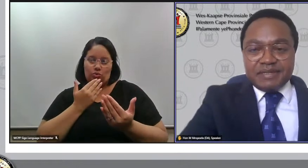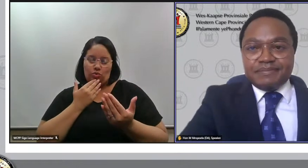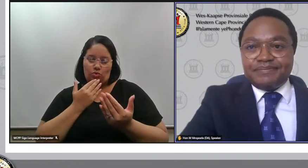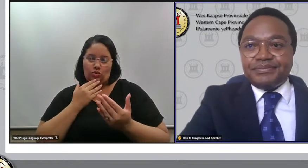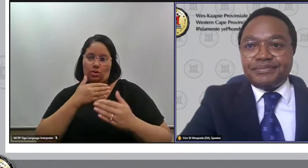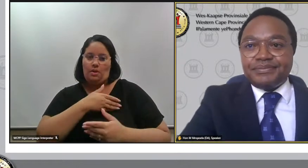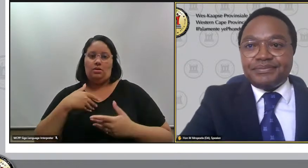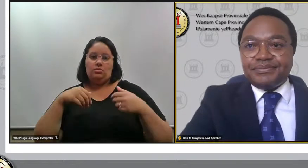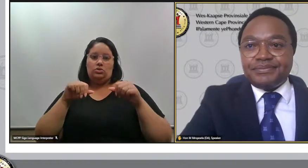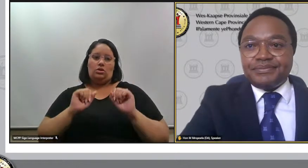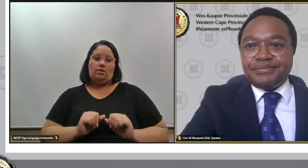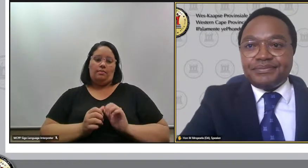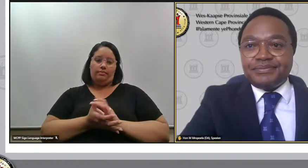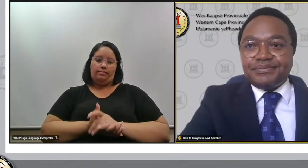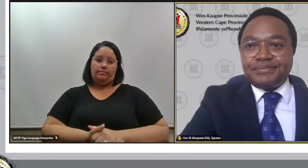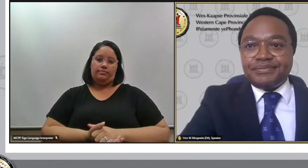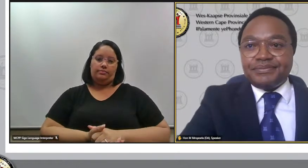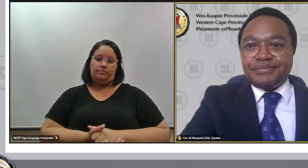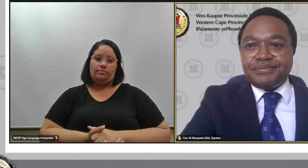Madam Chair.